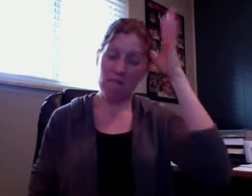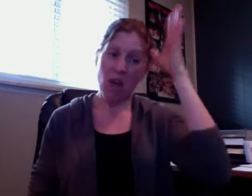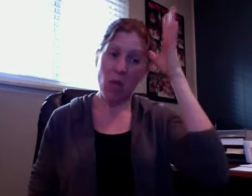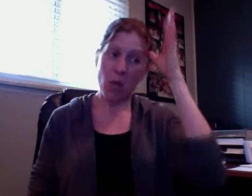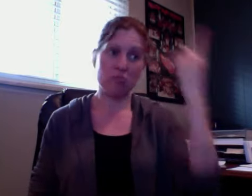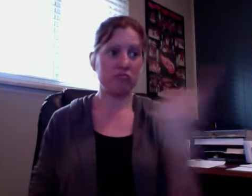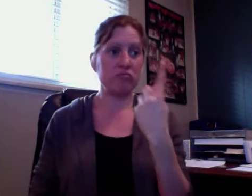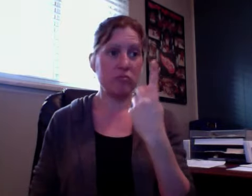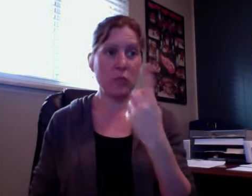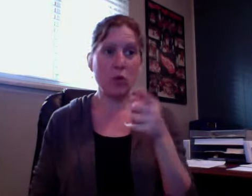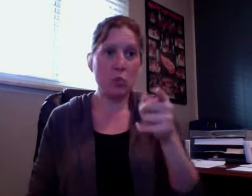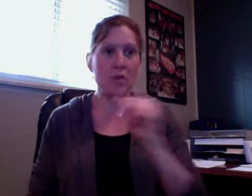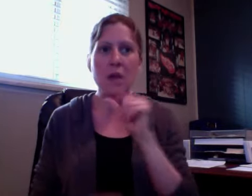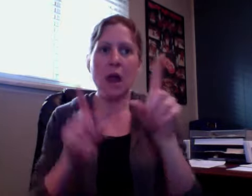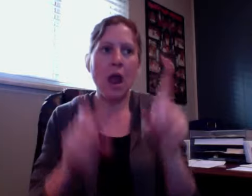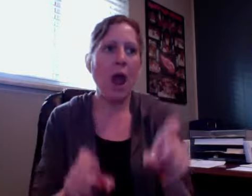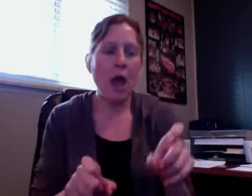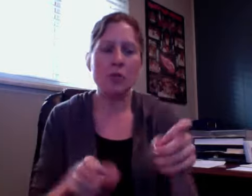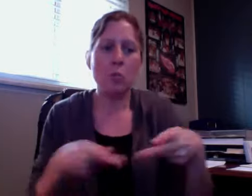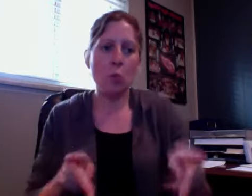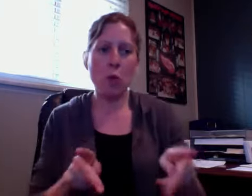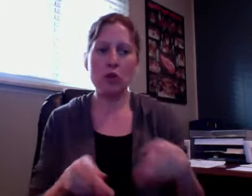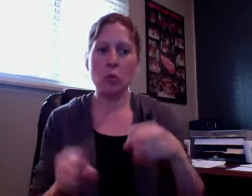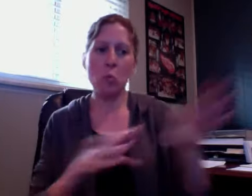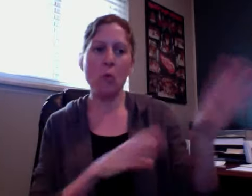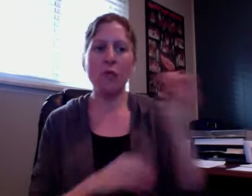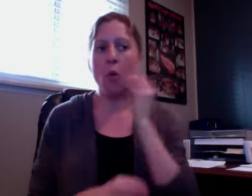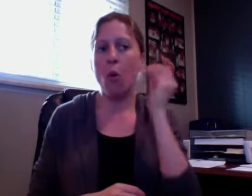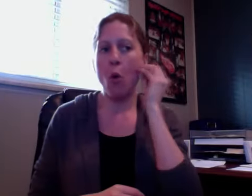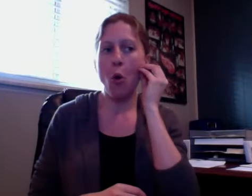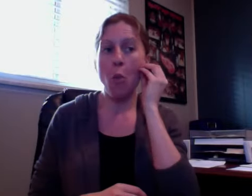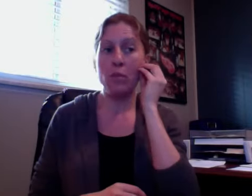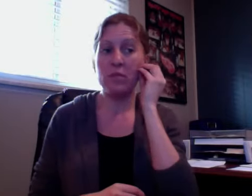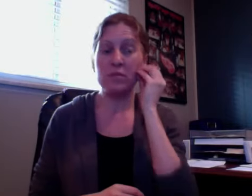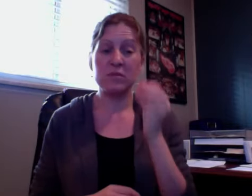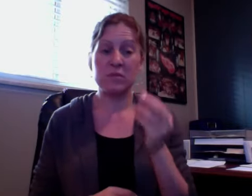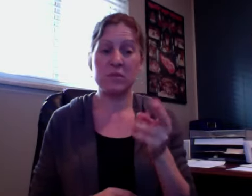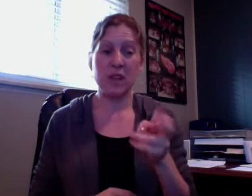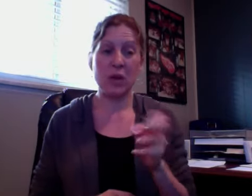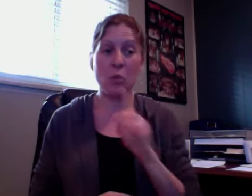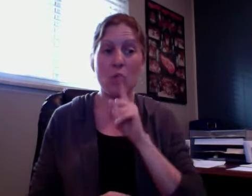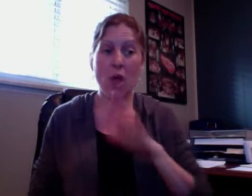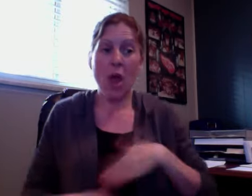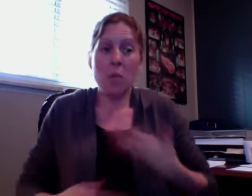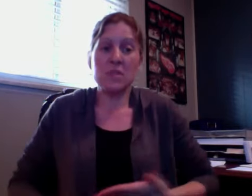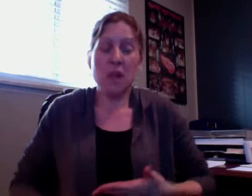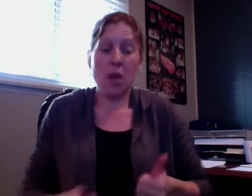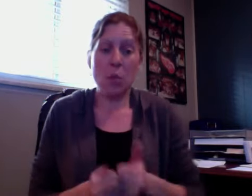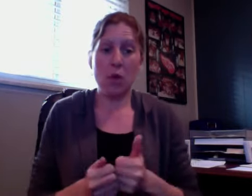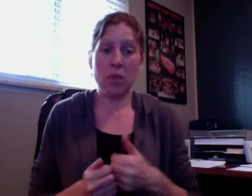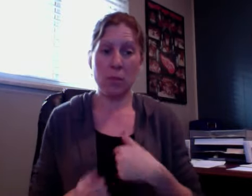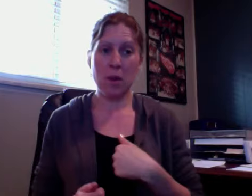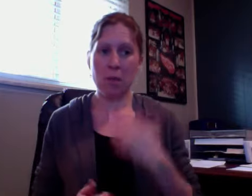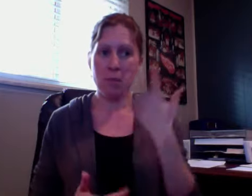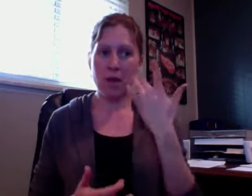home, and he genuinely means it. He is still very upset with me for not staying and living inside the home until I got married. Other